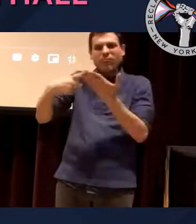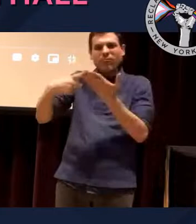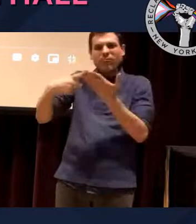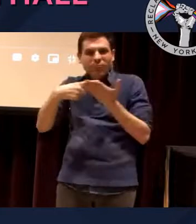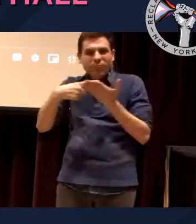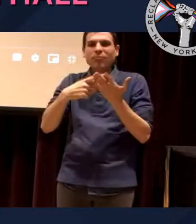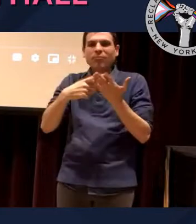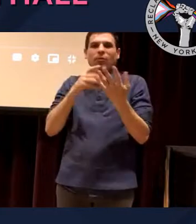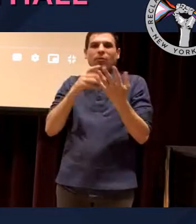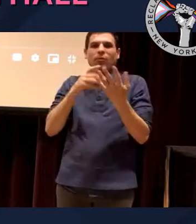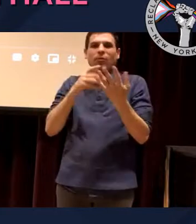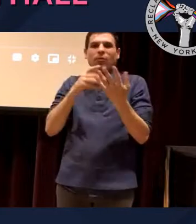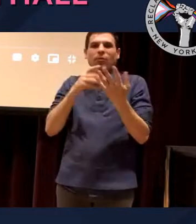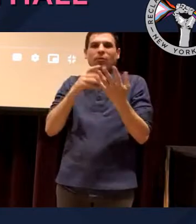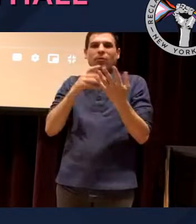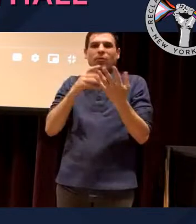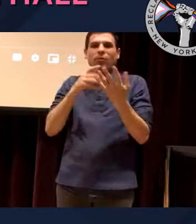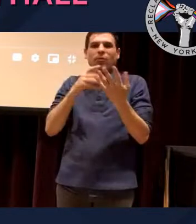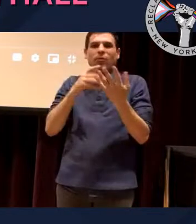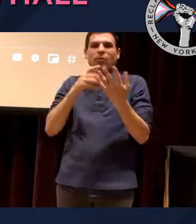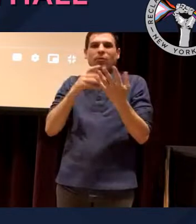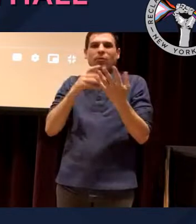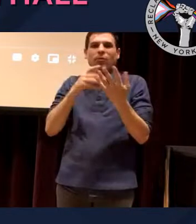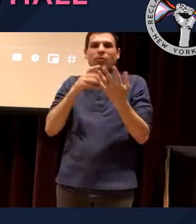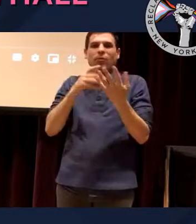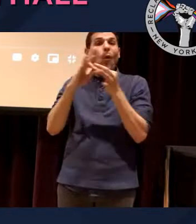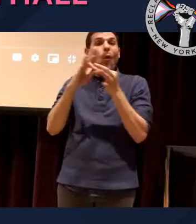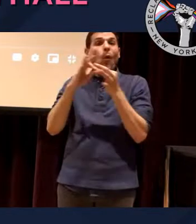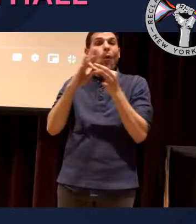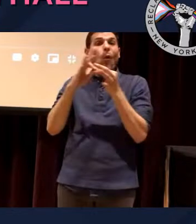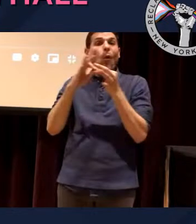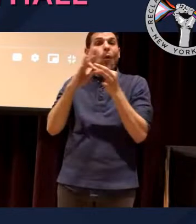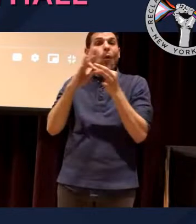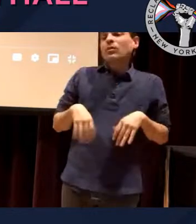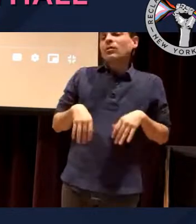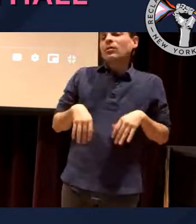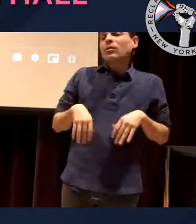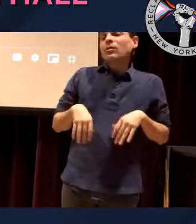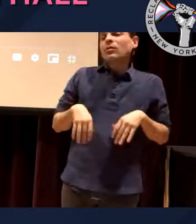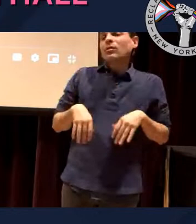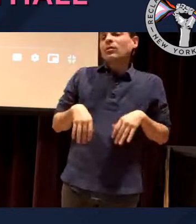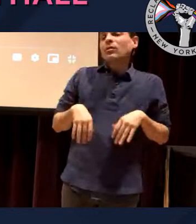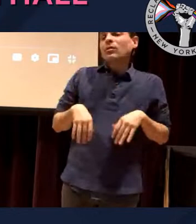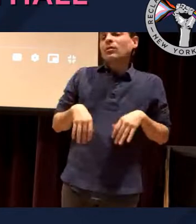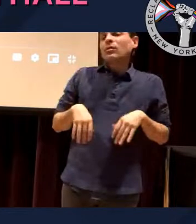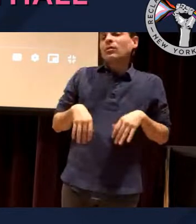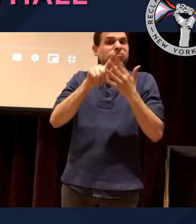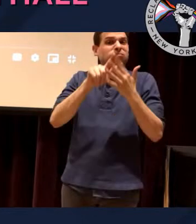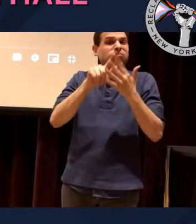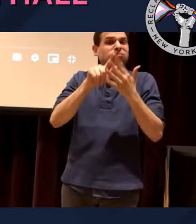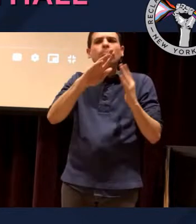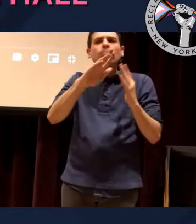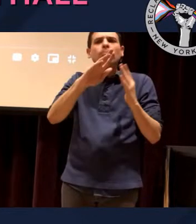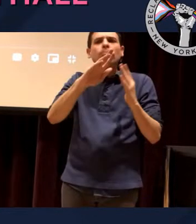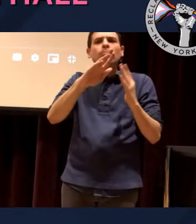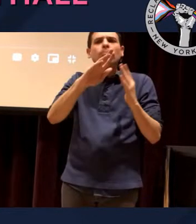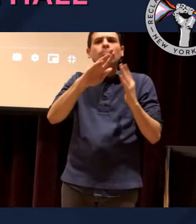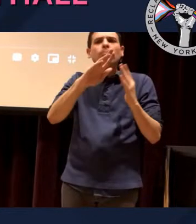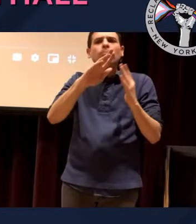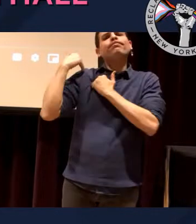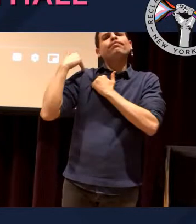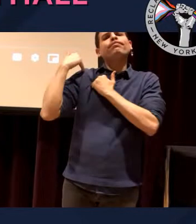community volunteers, we need folks to step up and put in the work and put in